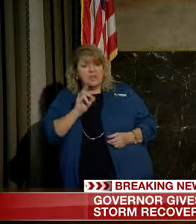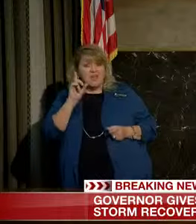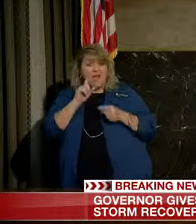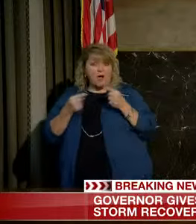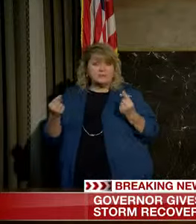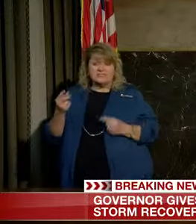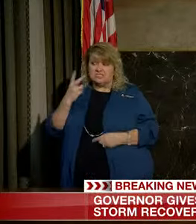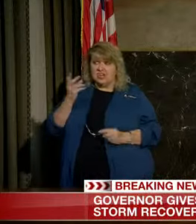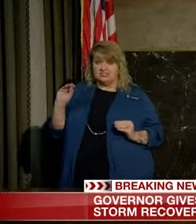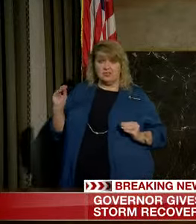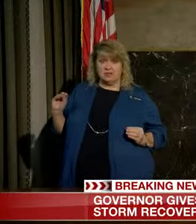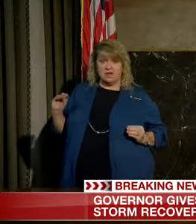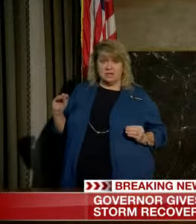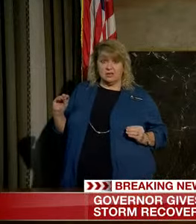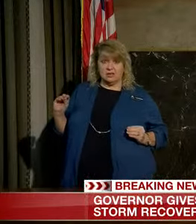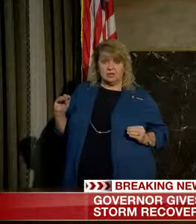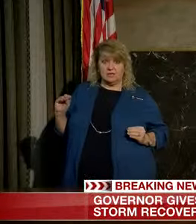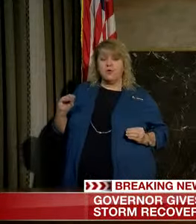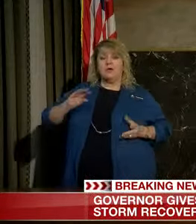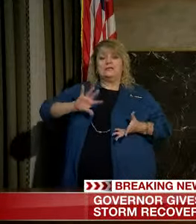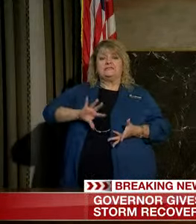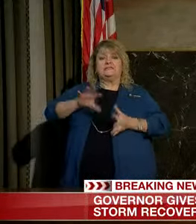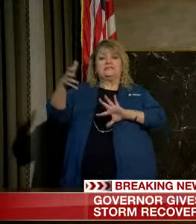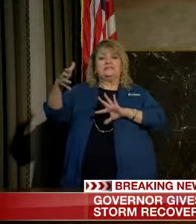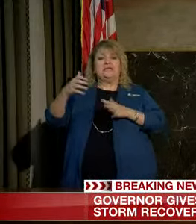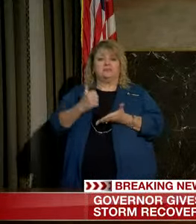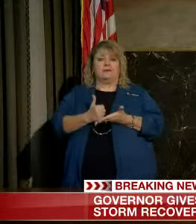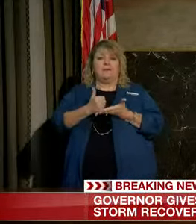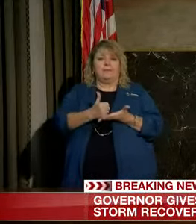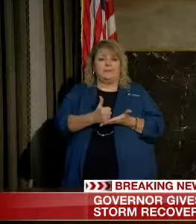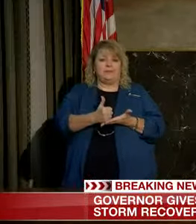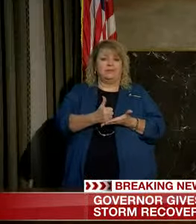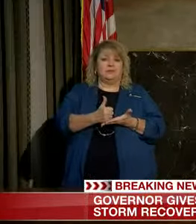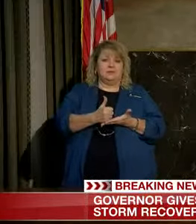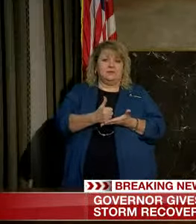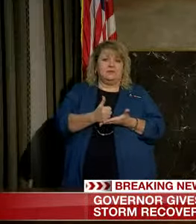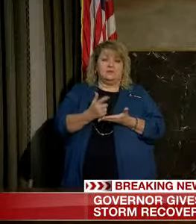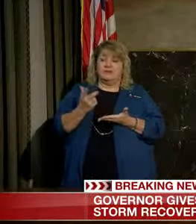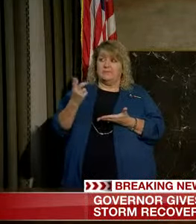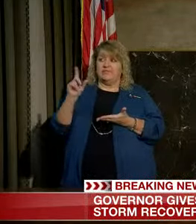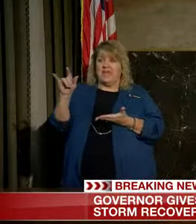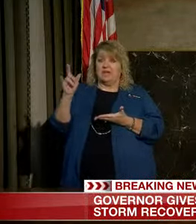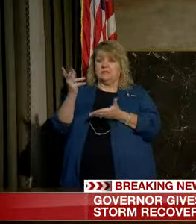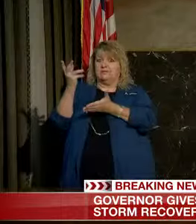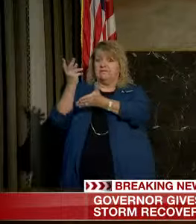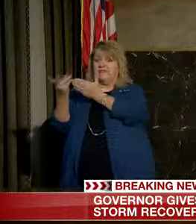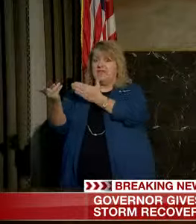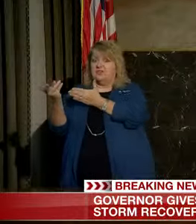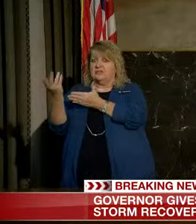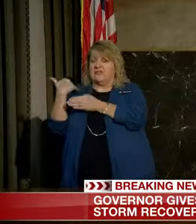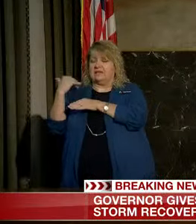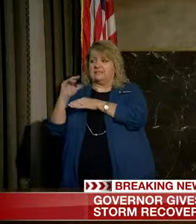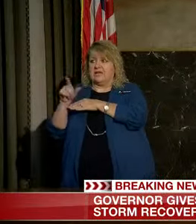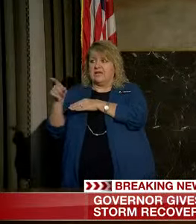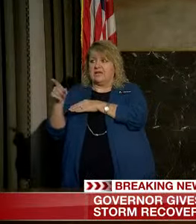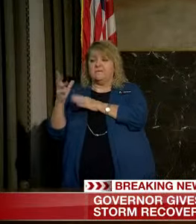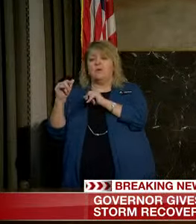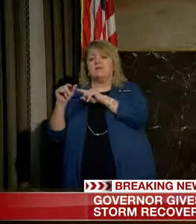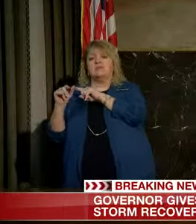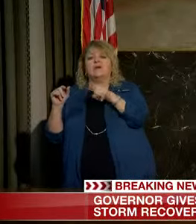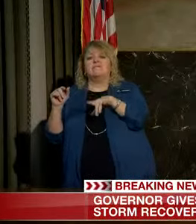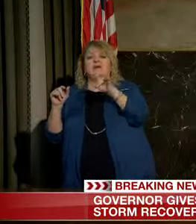best I could tell, to the disaster relief component of the instrument that failed last night, which is why I'm optimistic that they'll find their